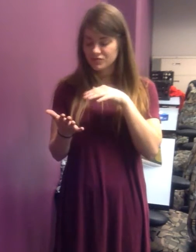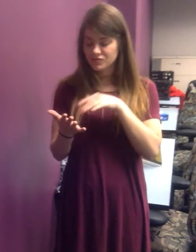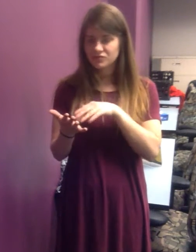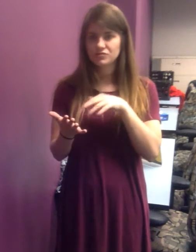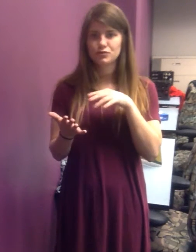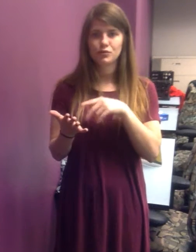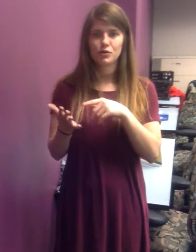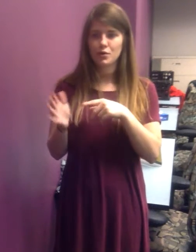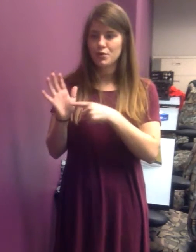been money well spent.